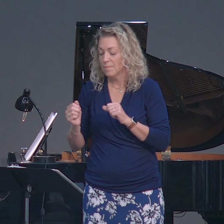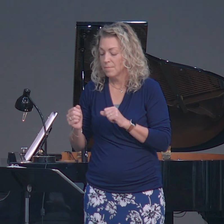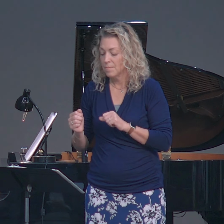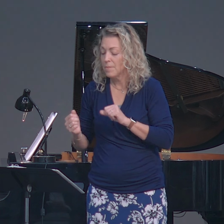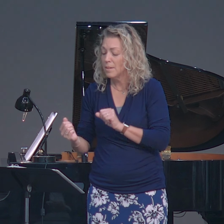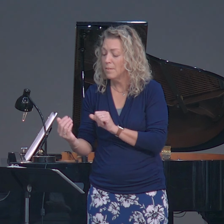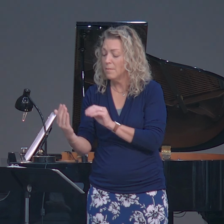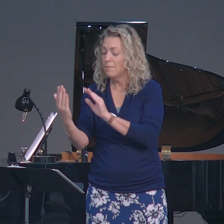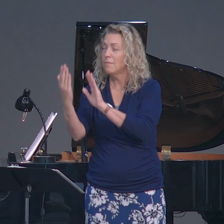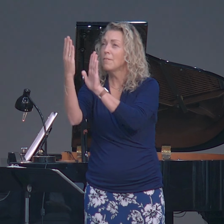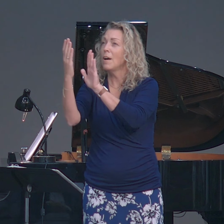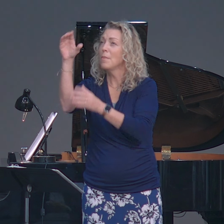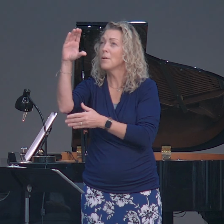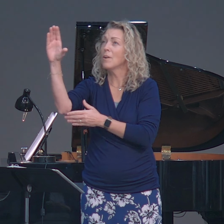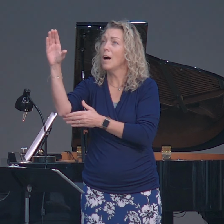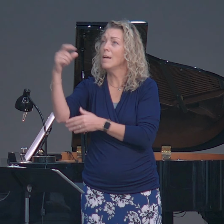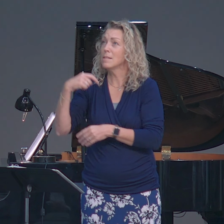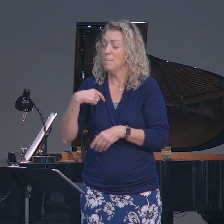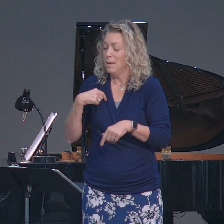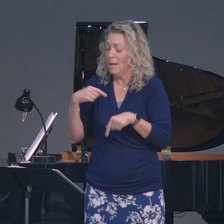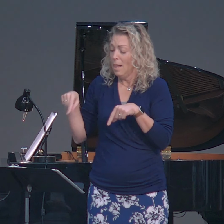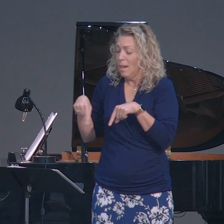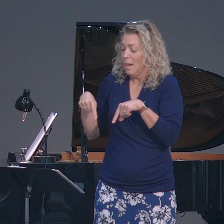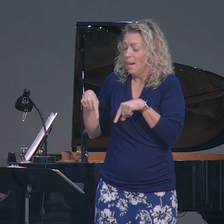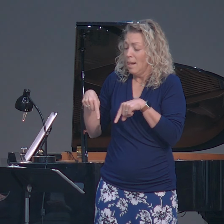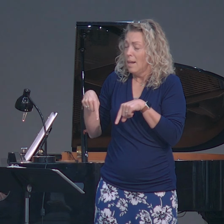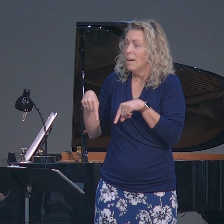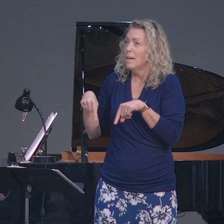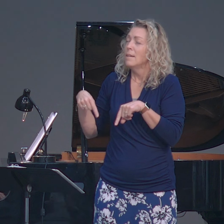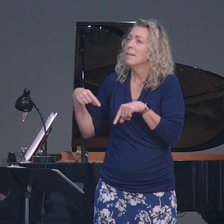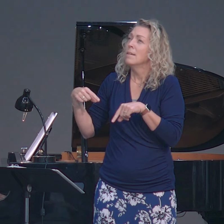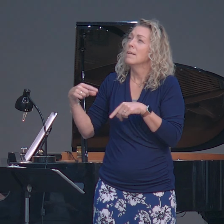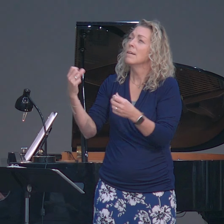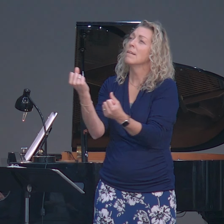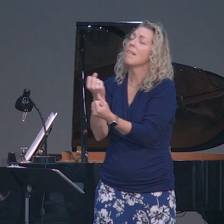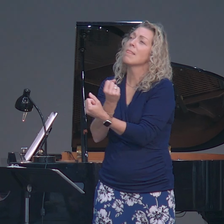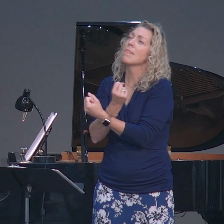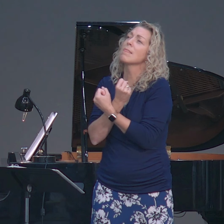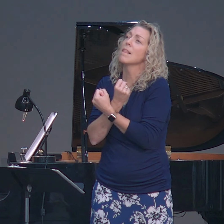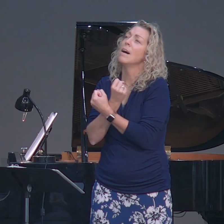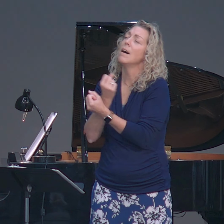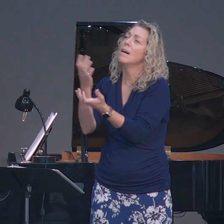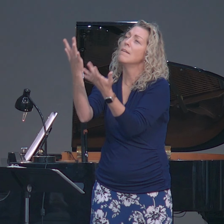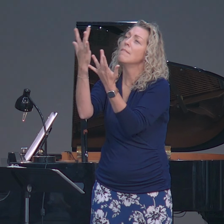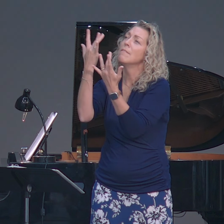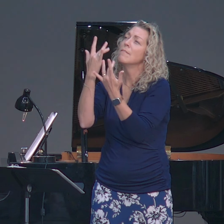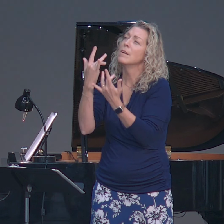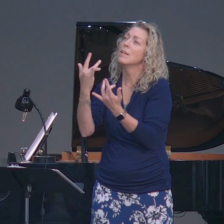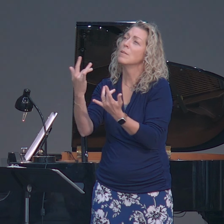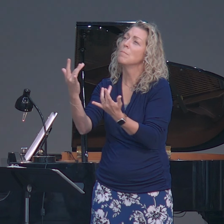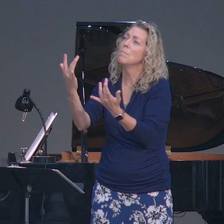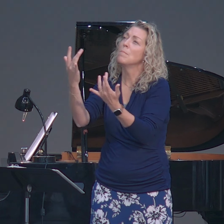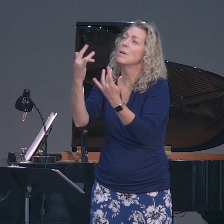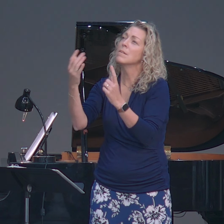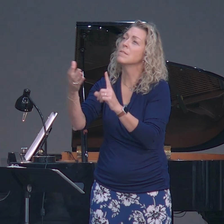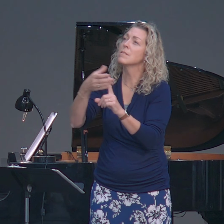Near the cross, a trembling soul, love